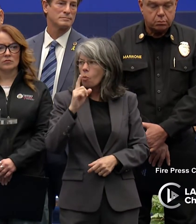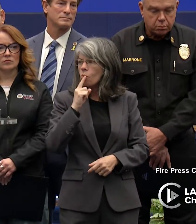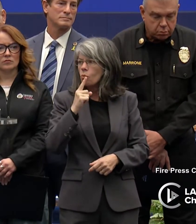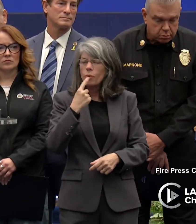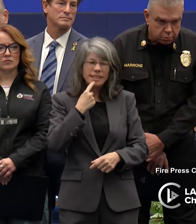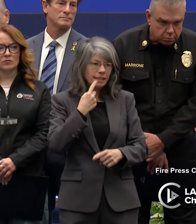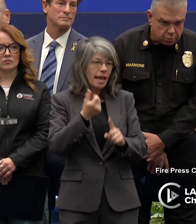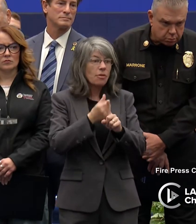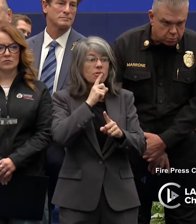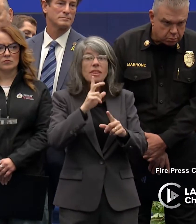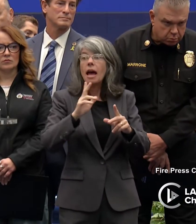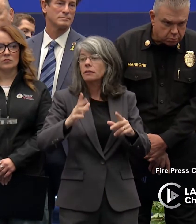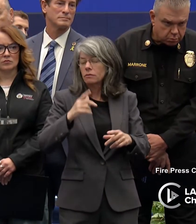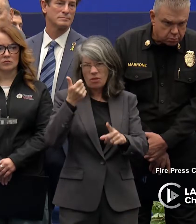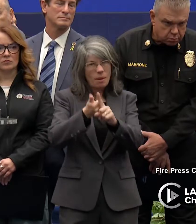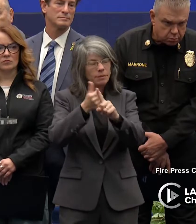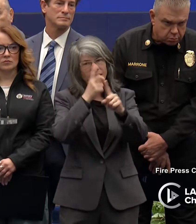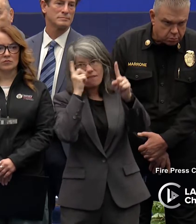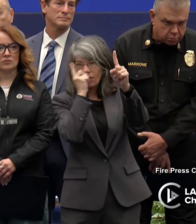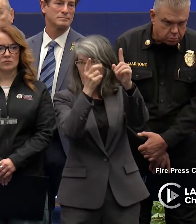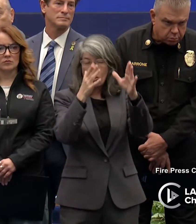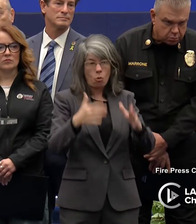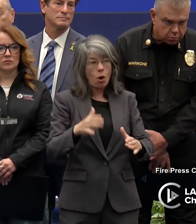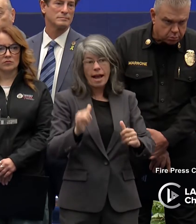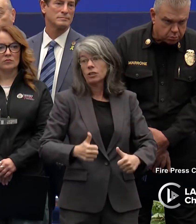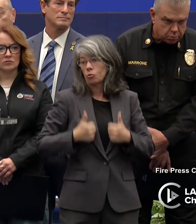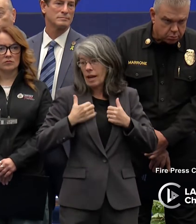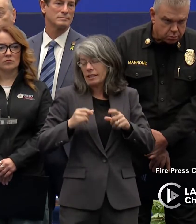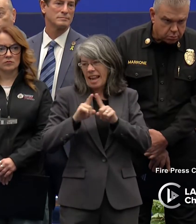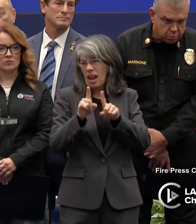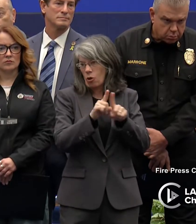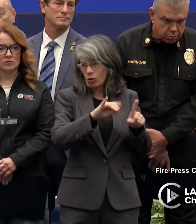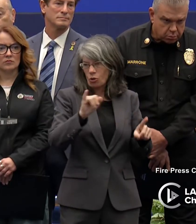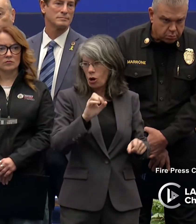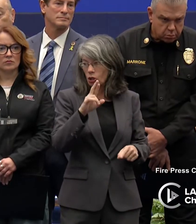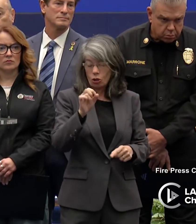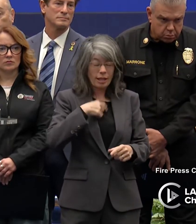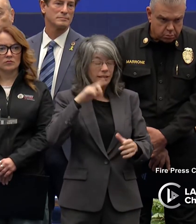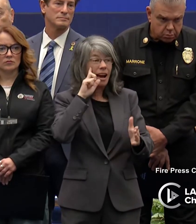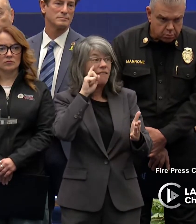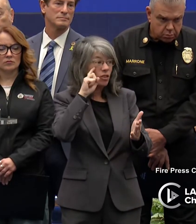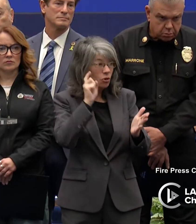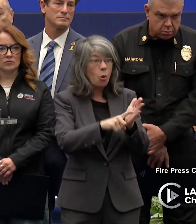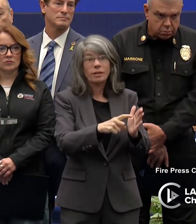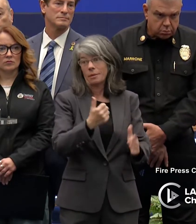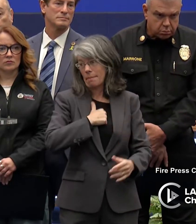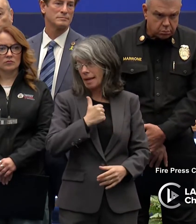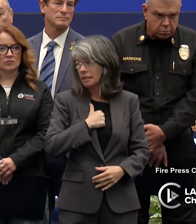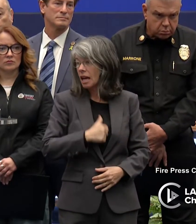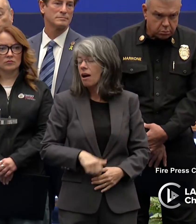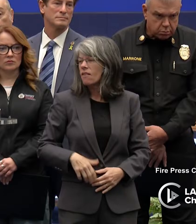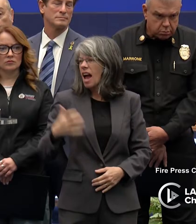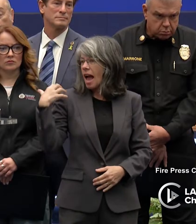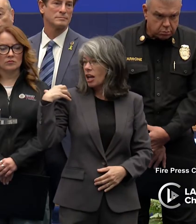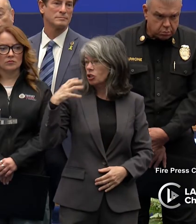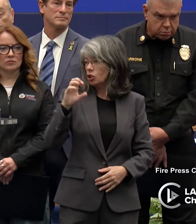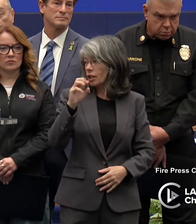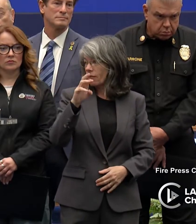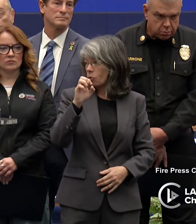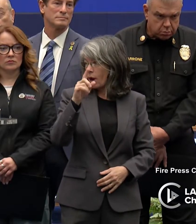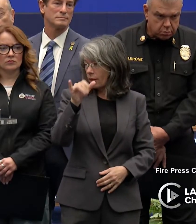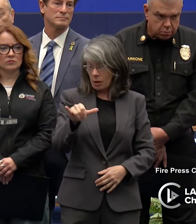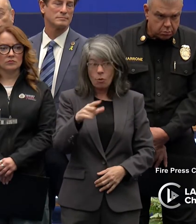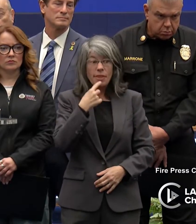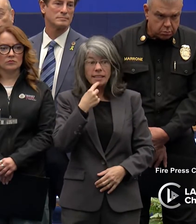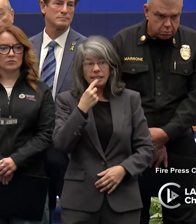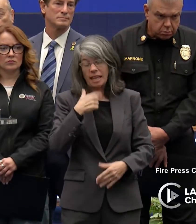women on the front lines, they are heroes. I say that as a resident and a journalist that has witnessed it firsthand. Chief Crowley, with that said,